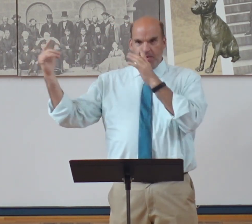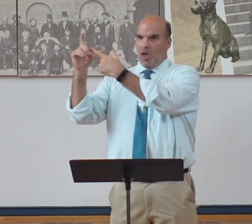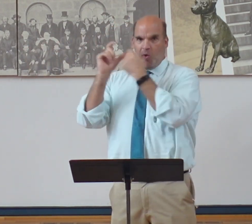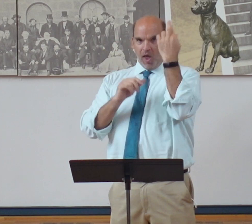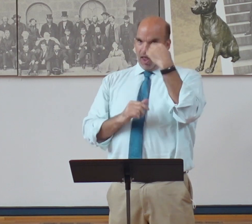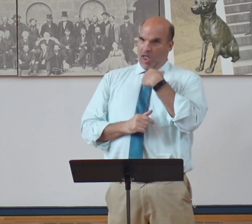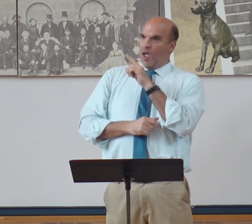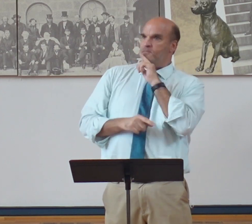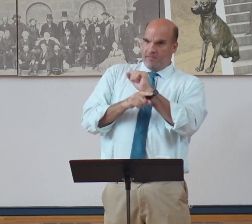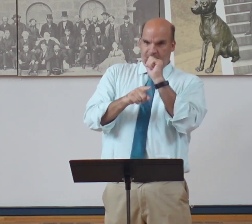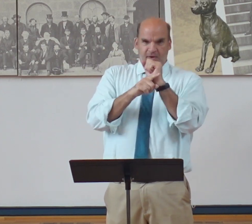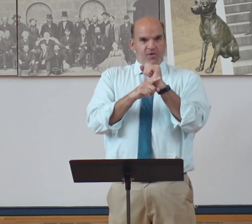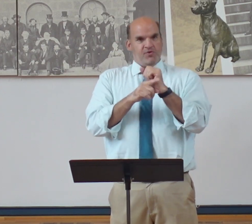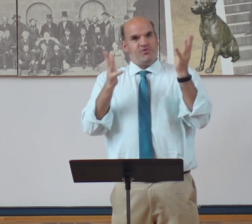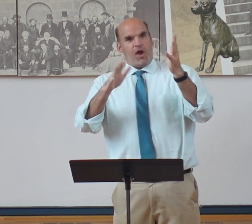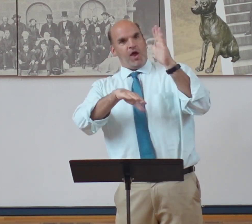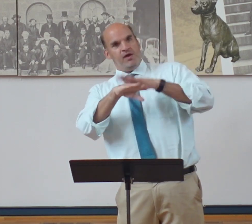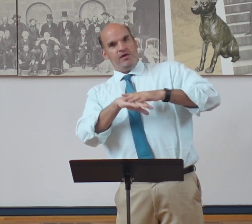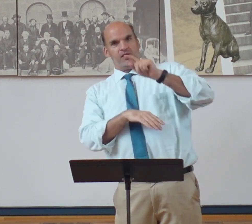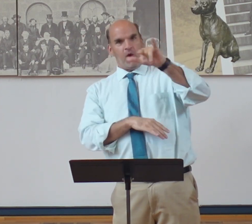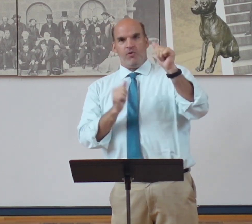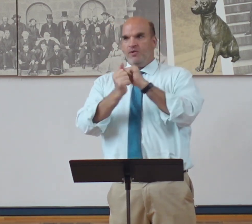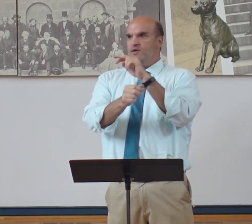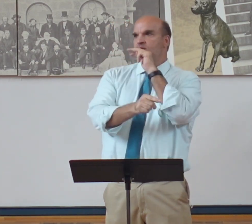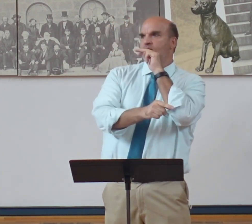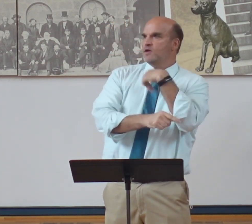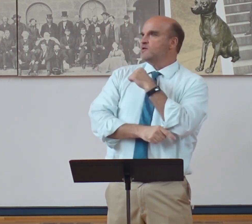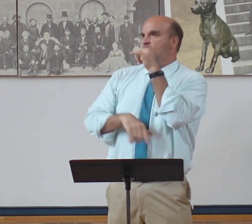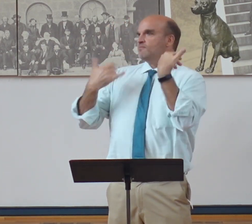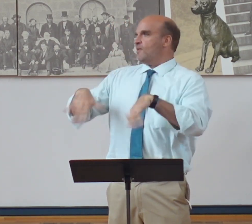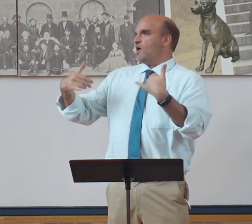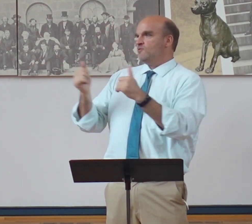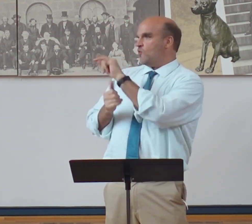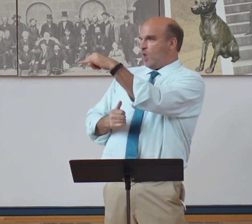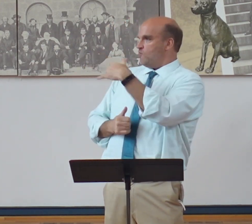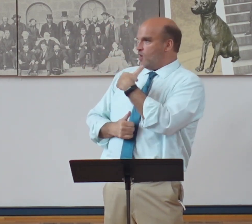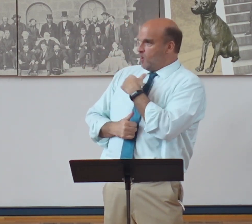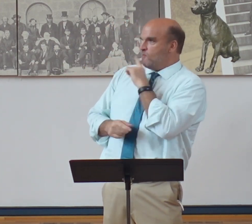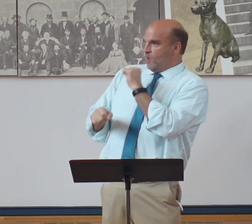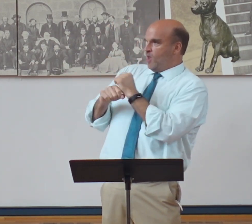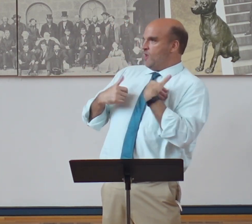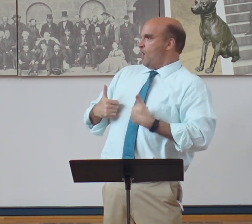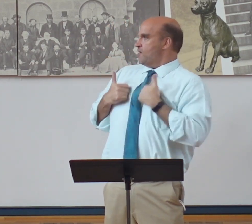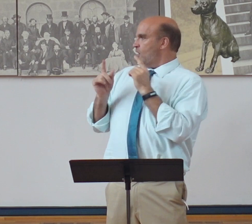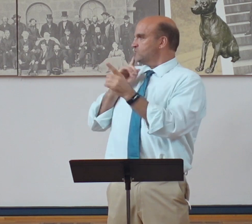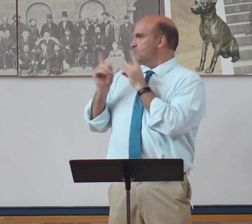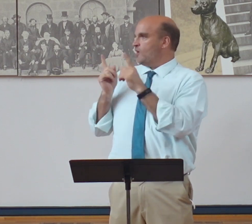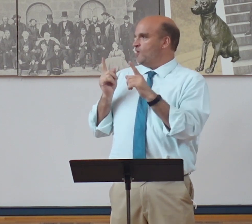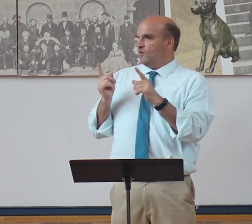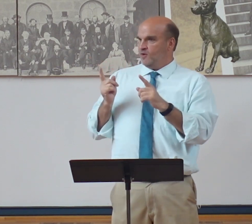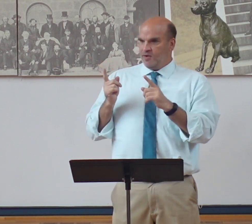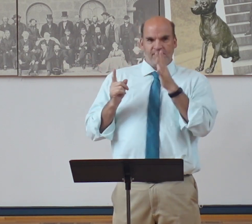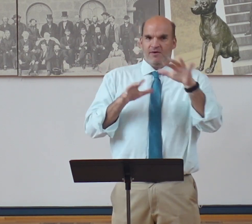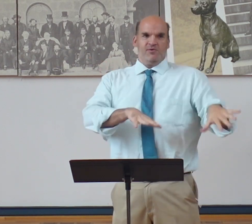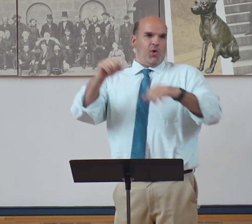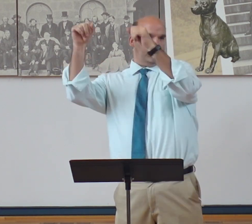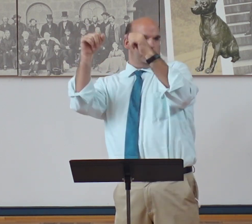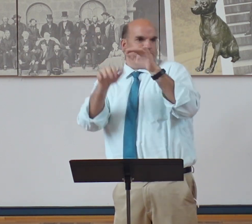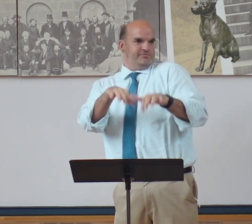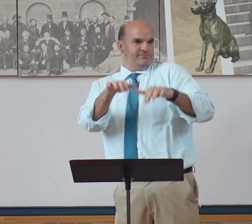was actually on the phone. I was just not asking her for letters randomly. She thought I was playing with the TTY. I was actually having a real conversation with